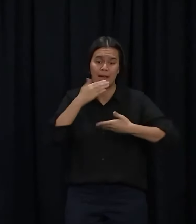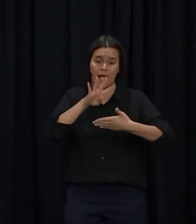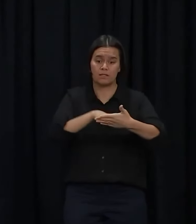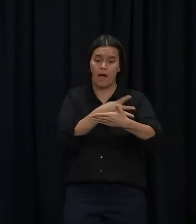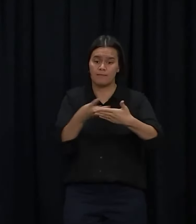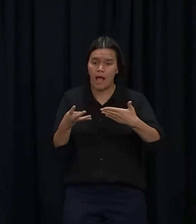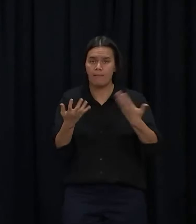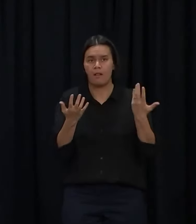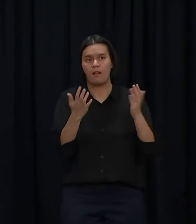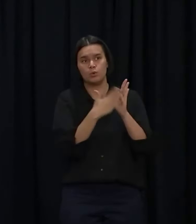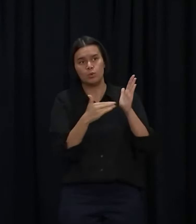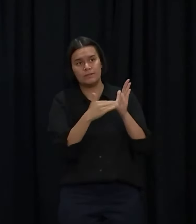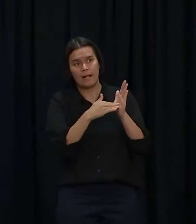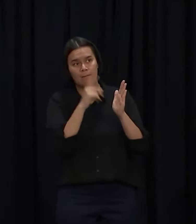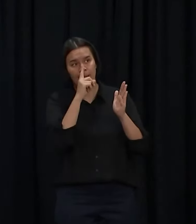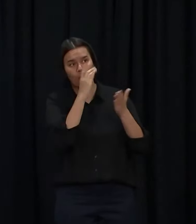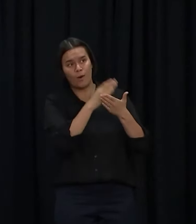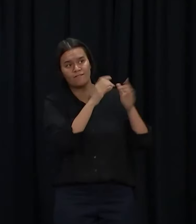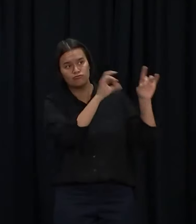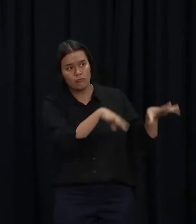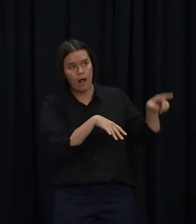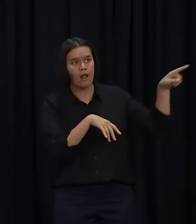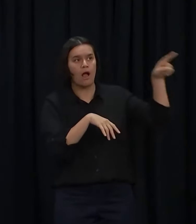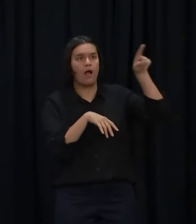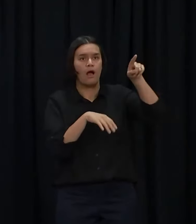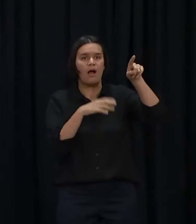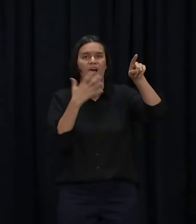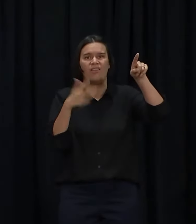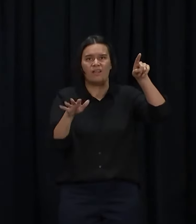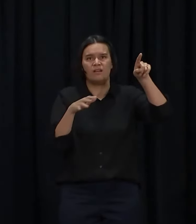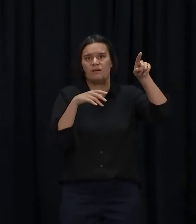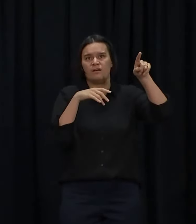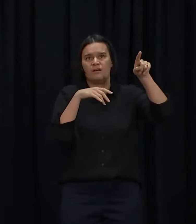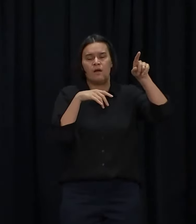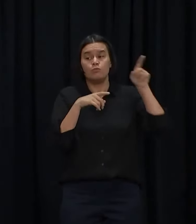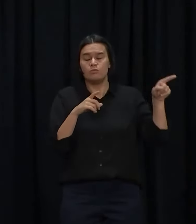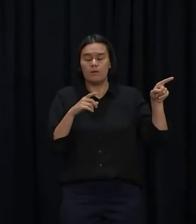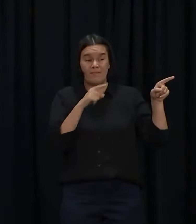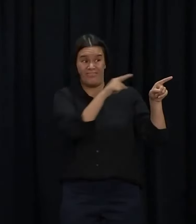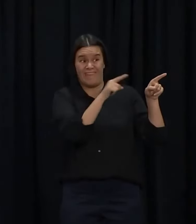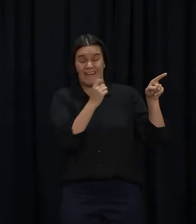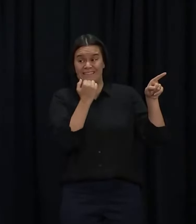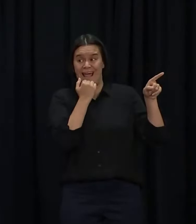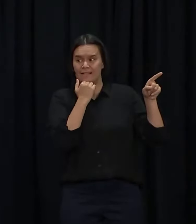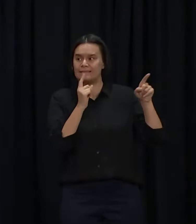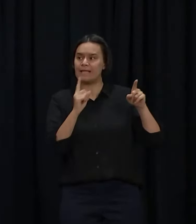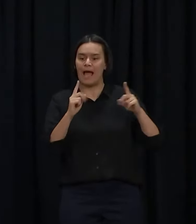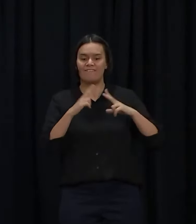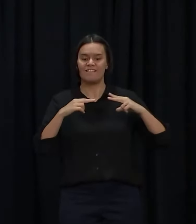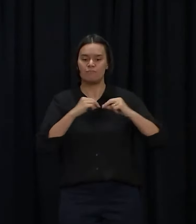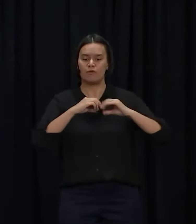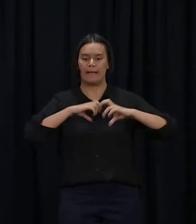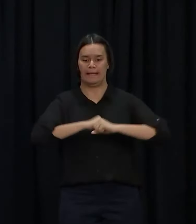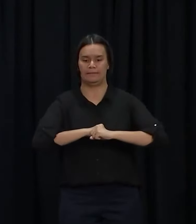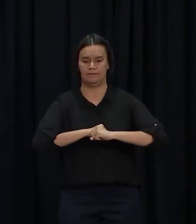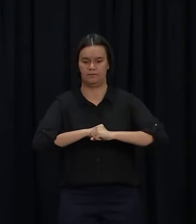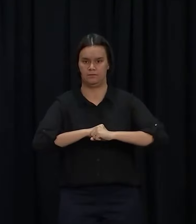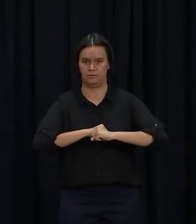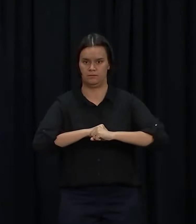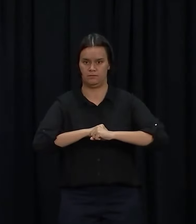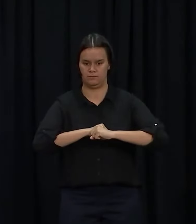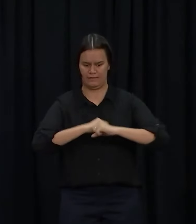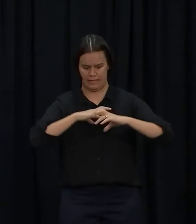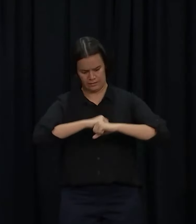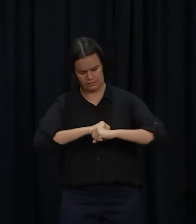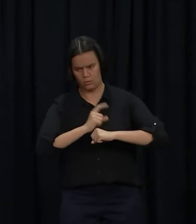there was no date set. End of Feb was set, there was no date, and there were dates for the original phasing. But